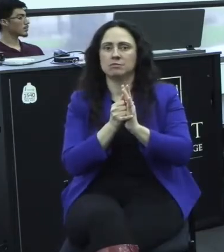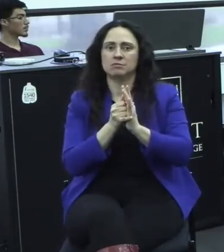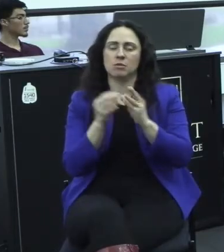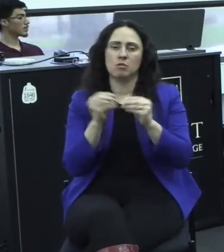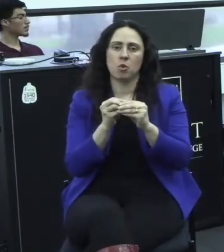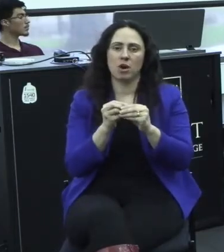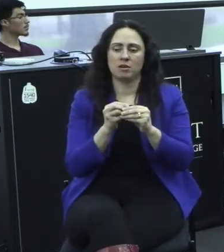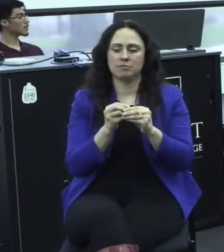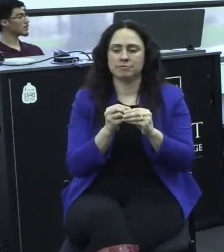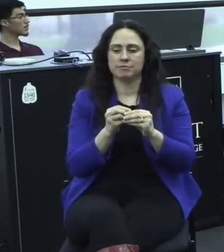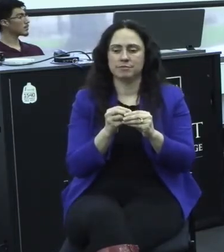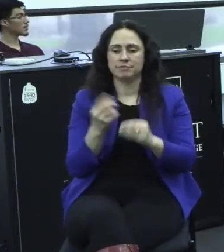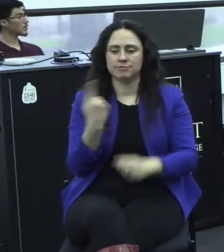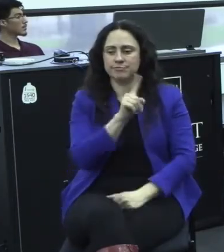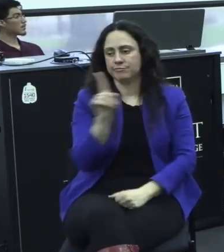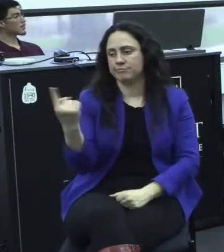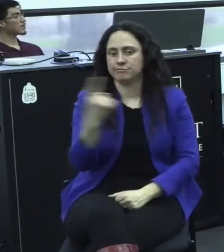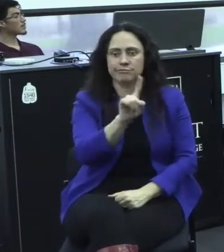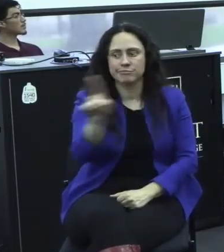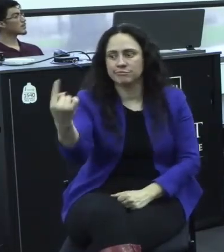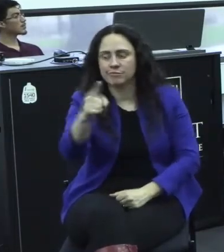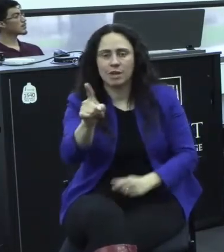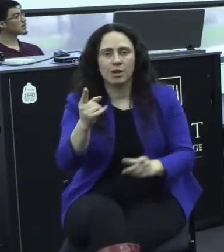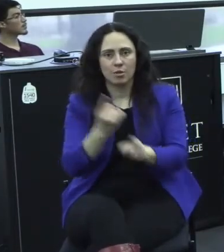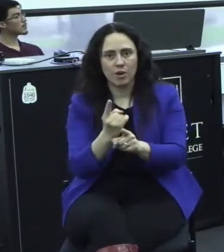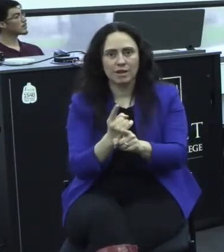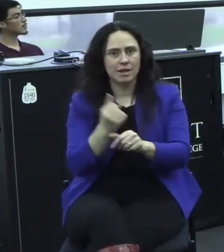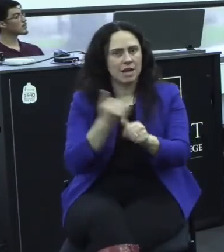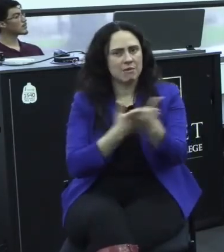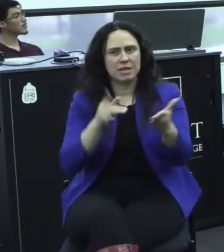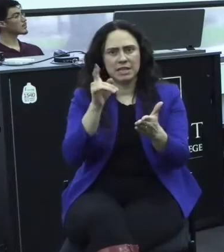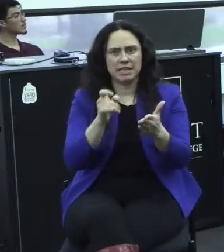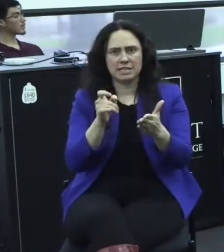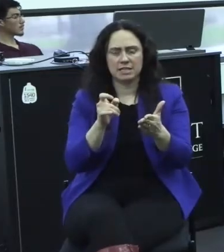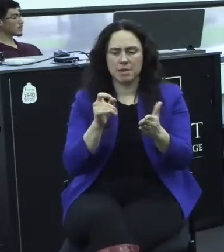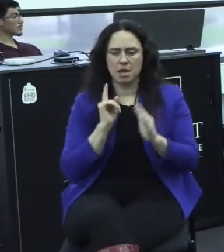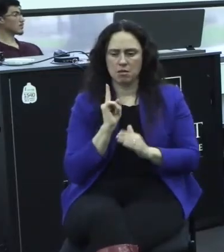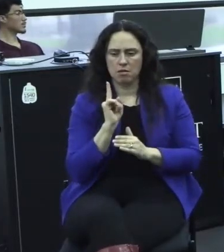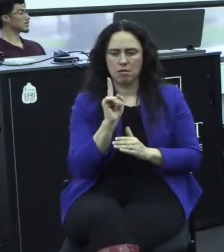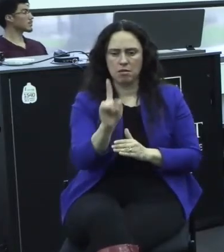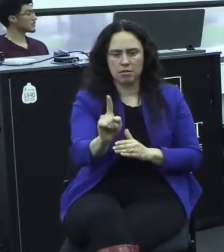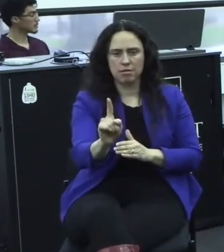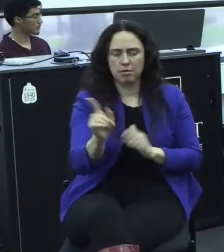more circuitous, right? Everything needs to be kind of along a linear line.